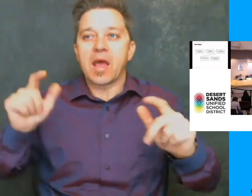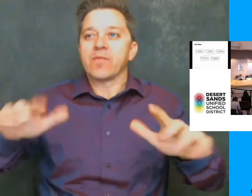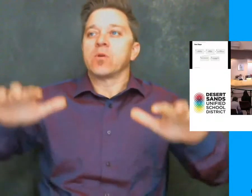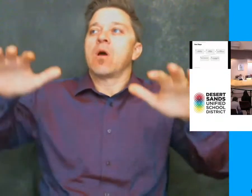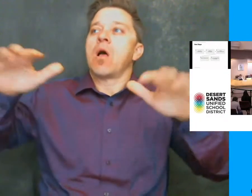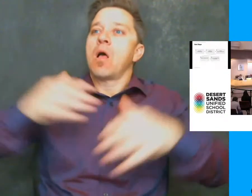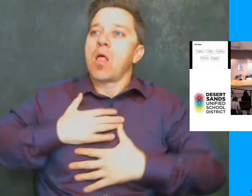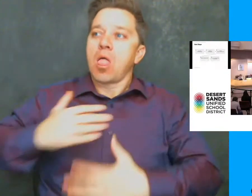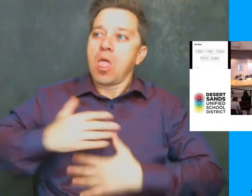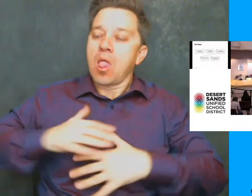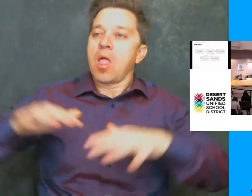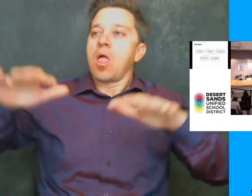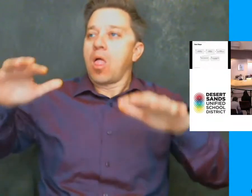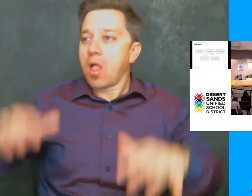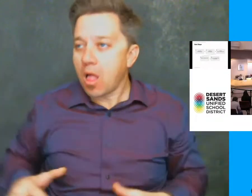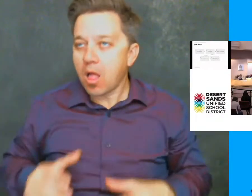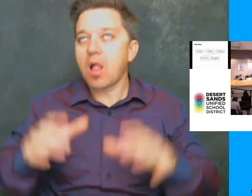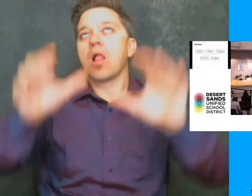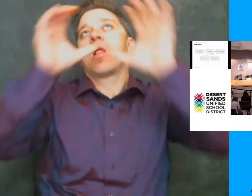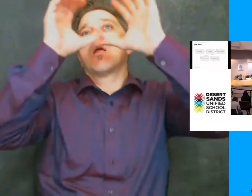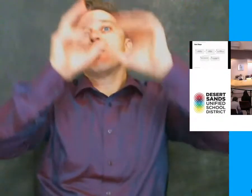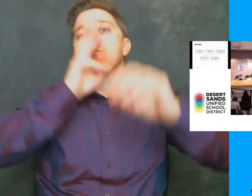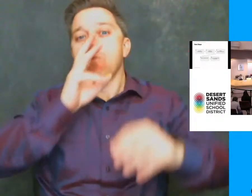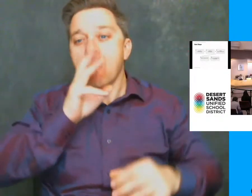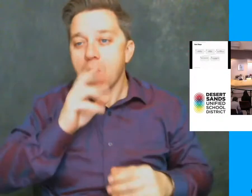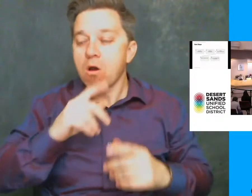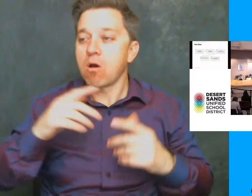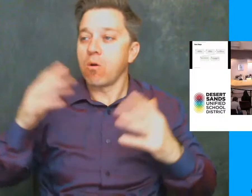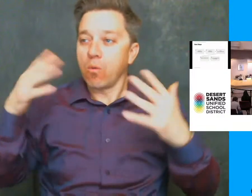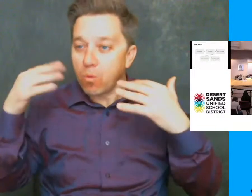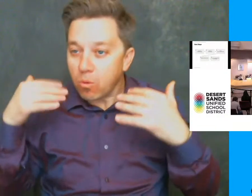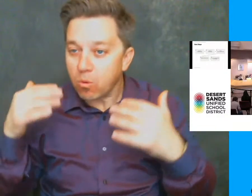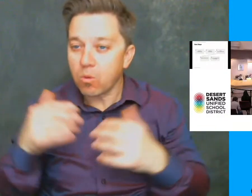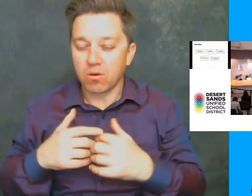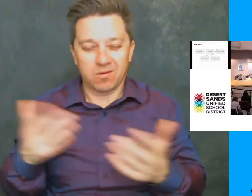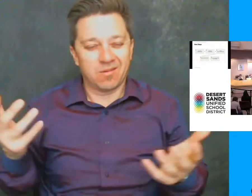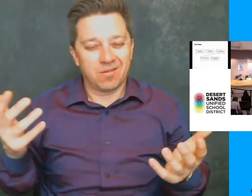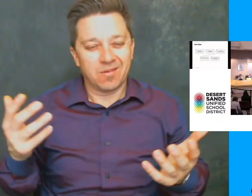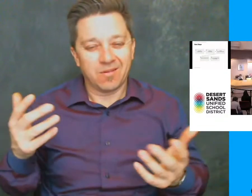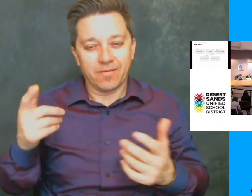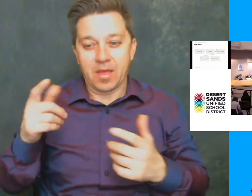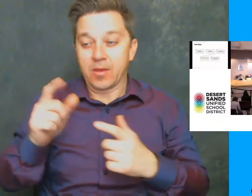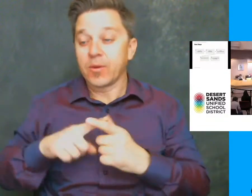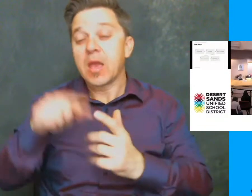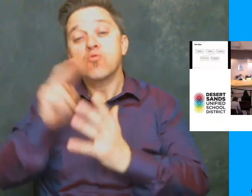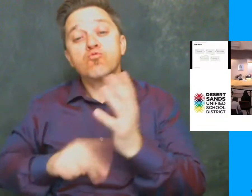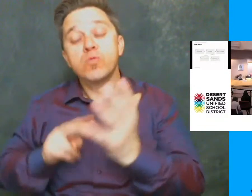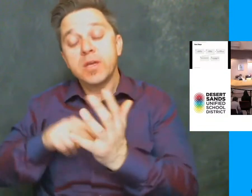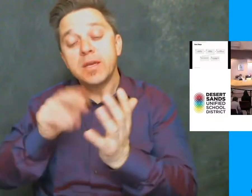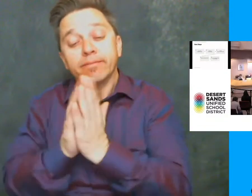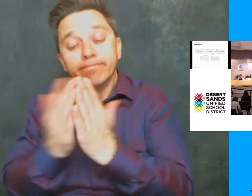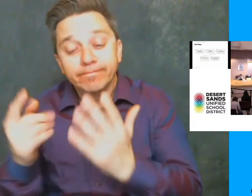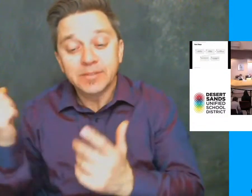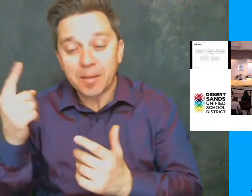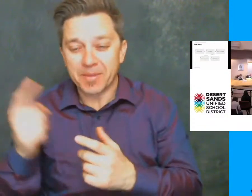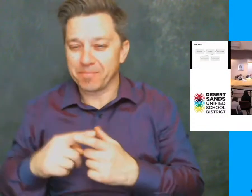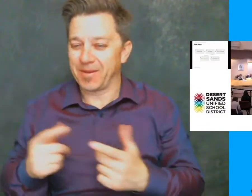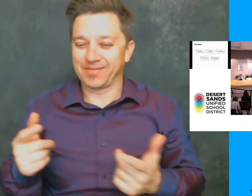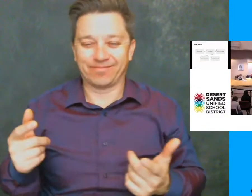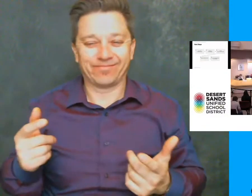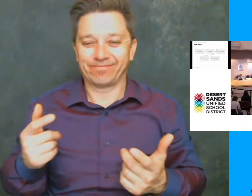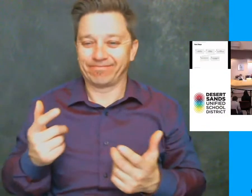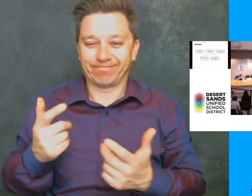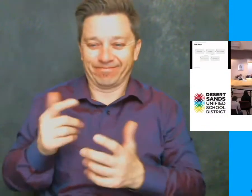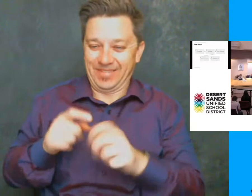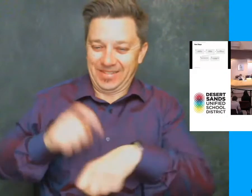decompress, drink water. And it's something that, you know, you can read aloud and do those kinds of things. But I mean, it's just a lot. It's a